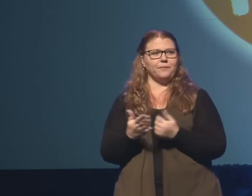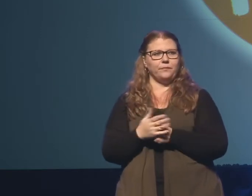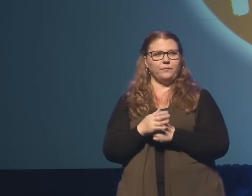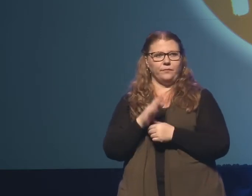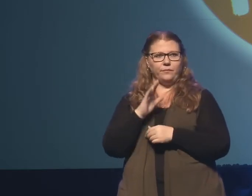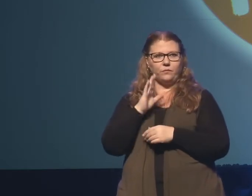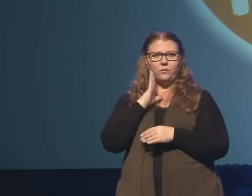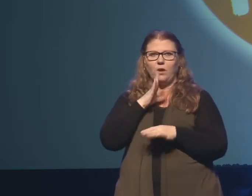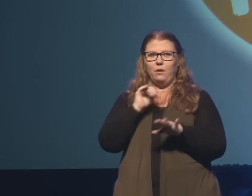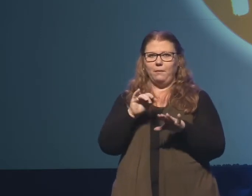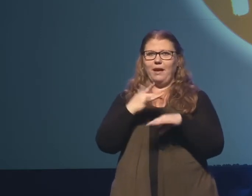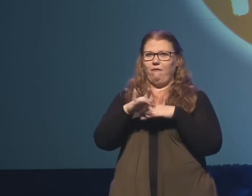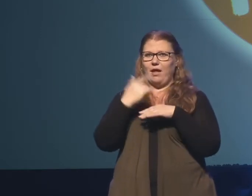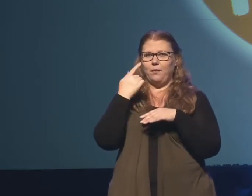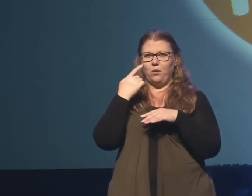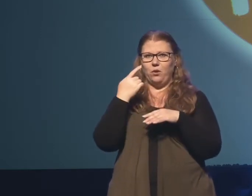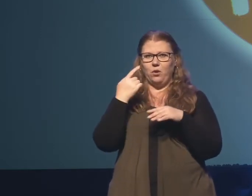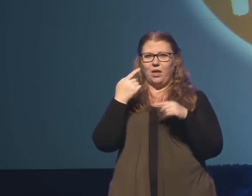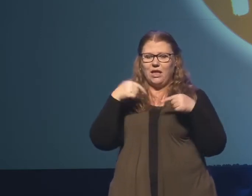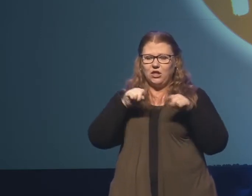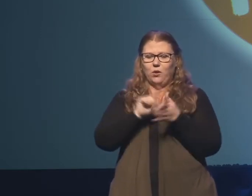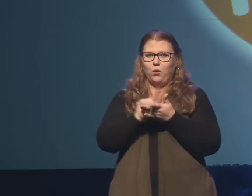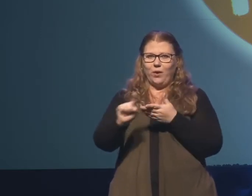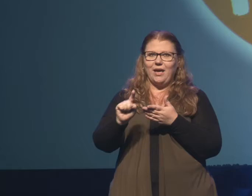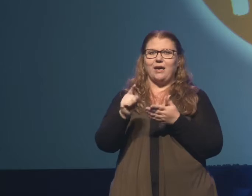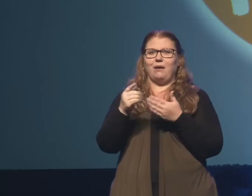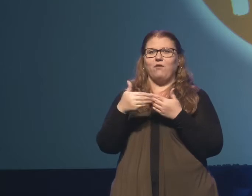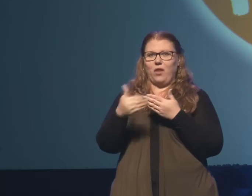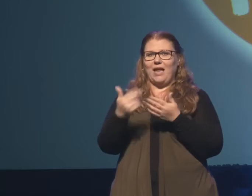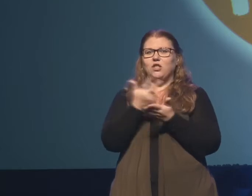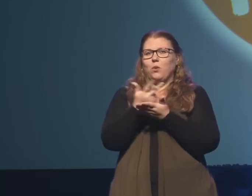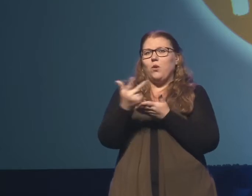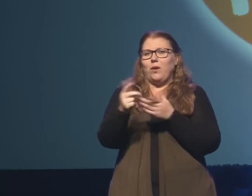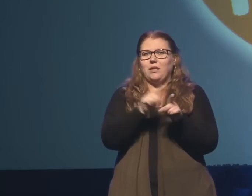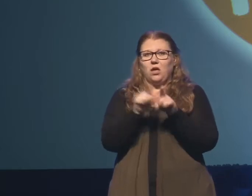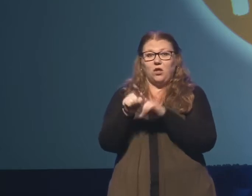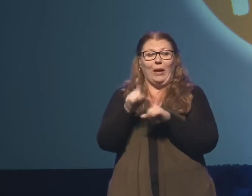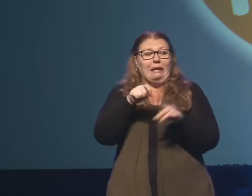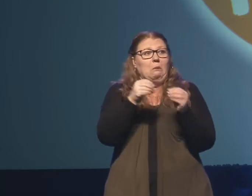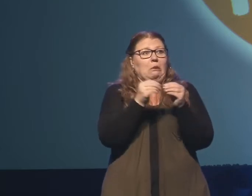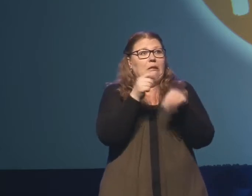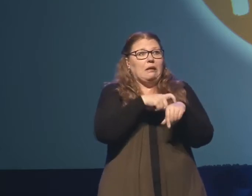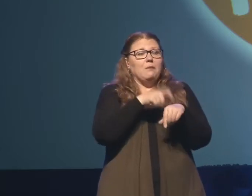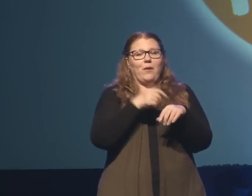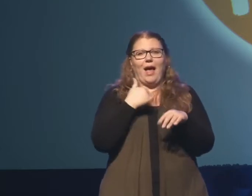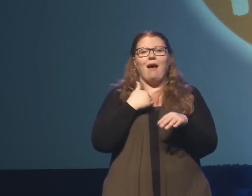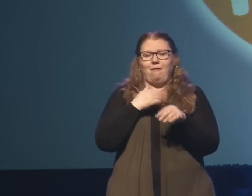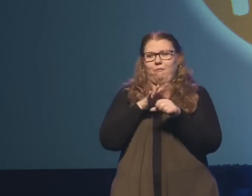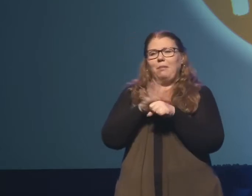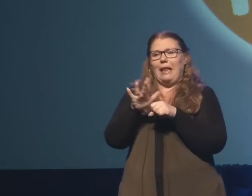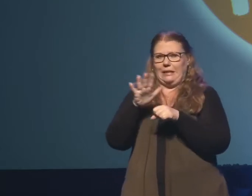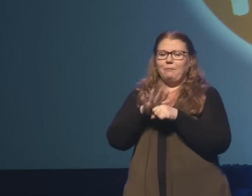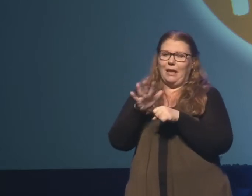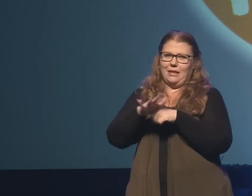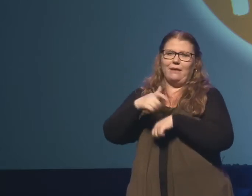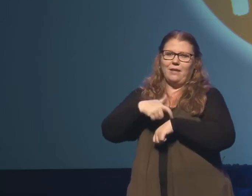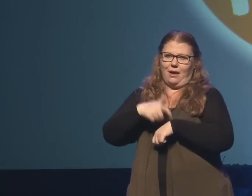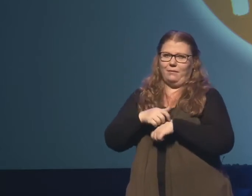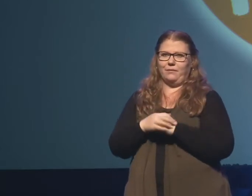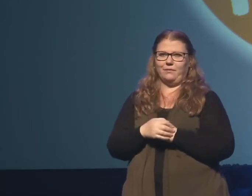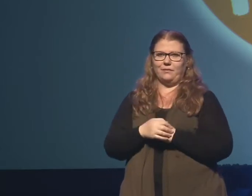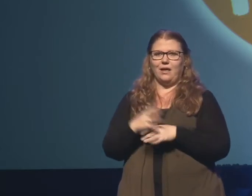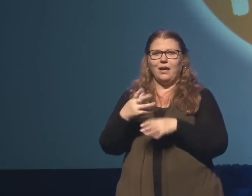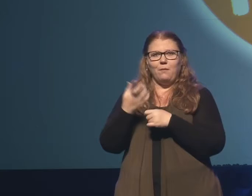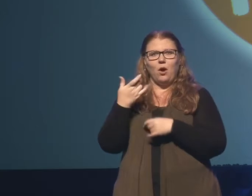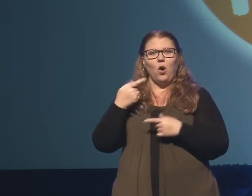be open during the week and for the next 3 weeks as well. So if you go, hey, I need more time, we've got plenty of time. So get them while they're